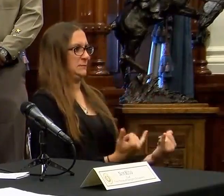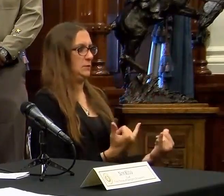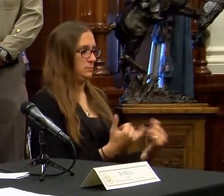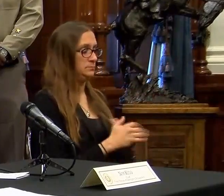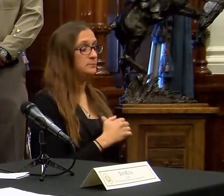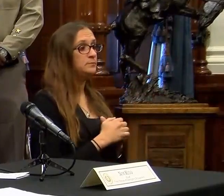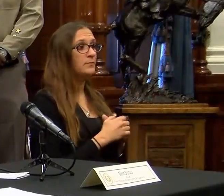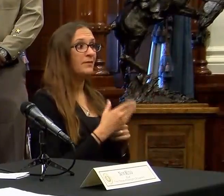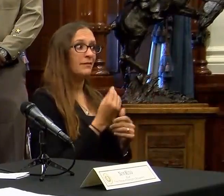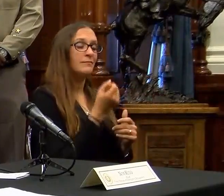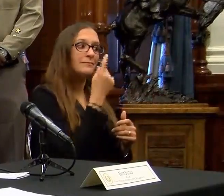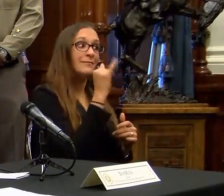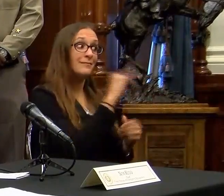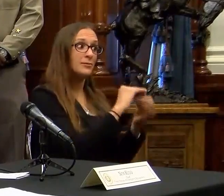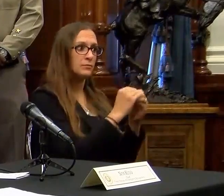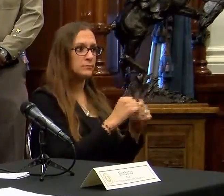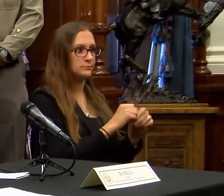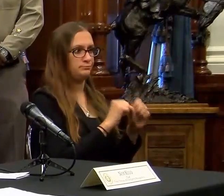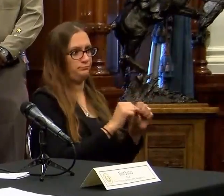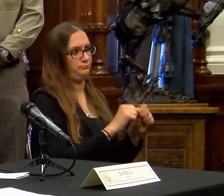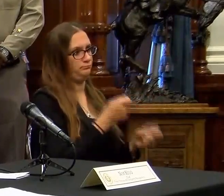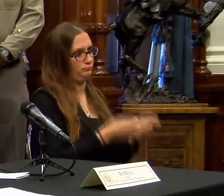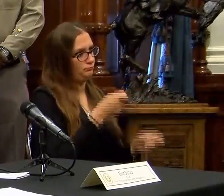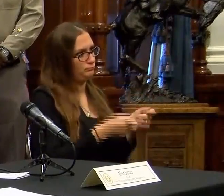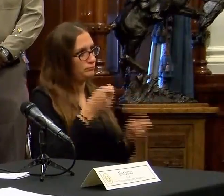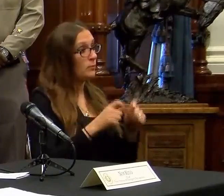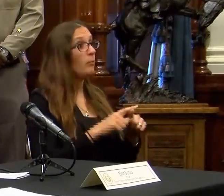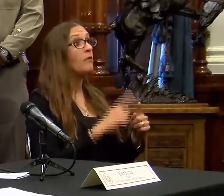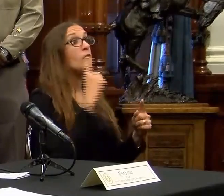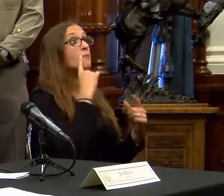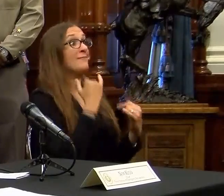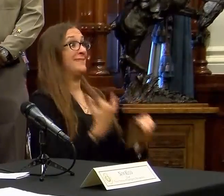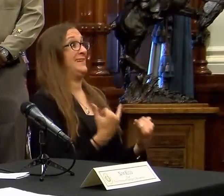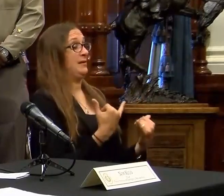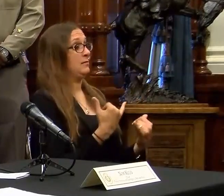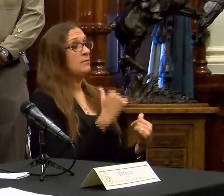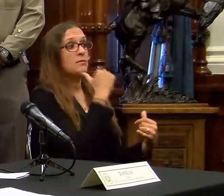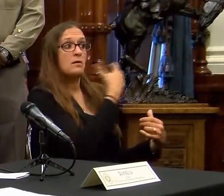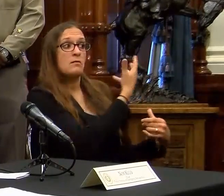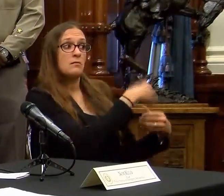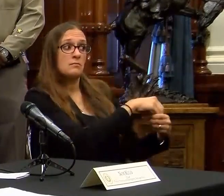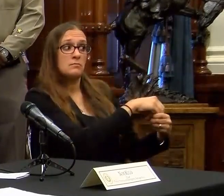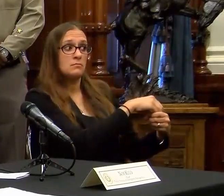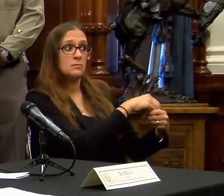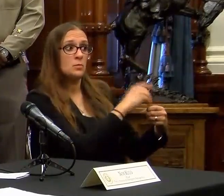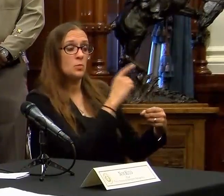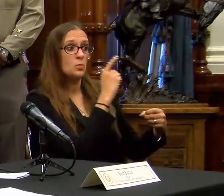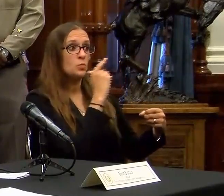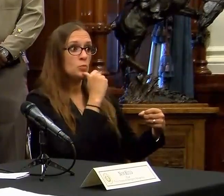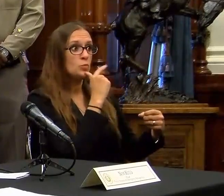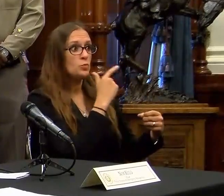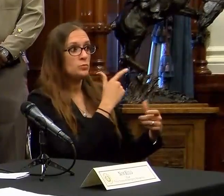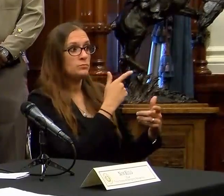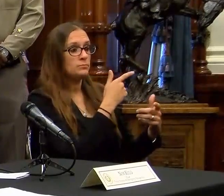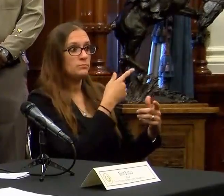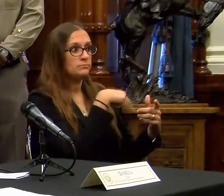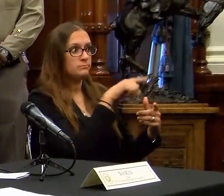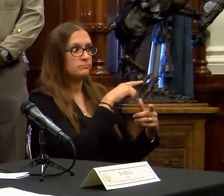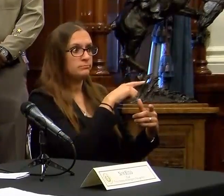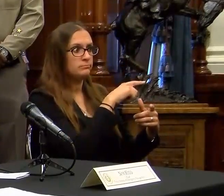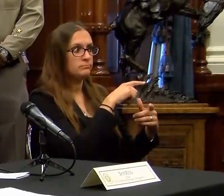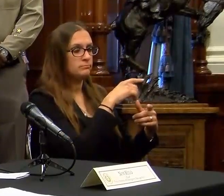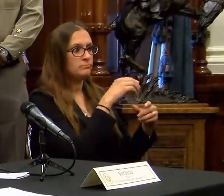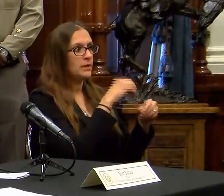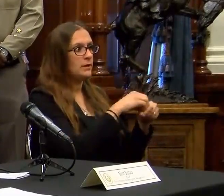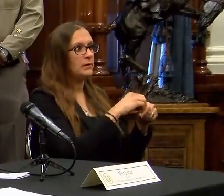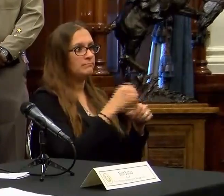and understand they constantly change. But at this time, not counting the people who have been repatriated into Lackland Air